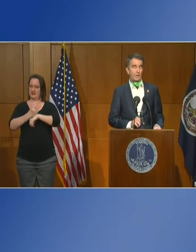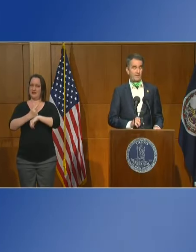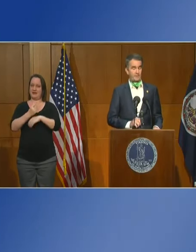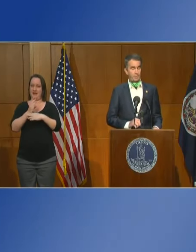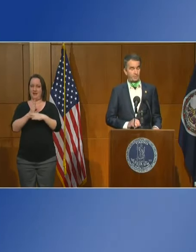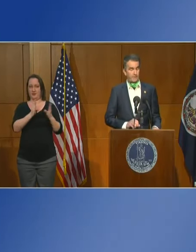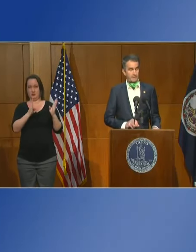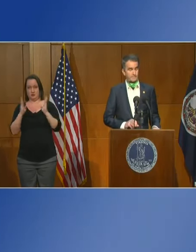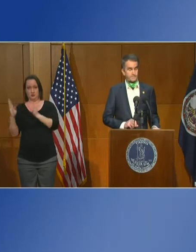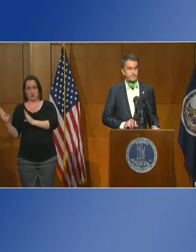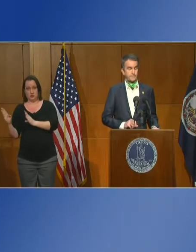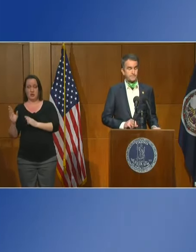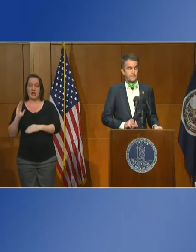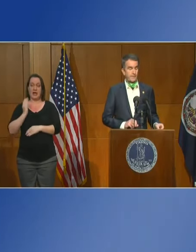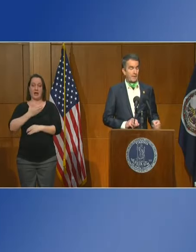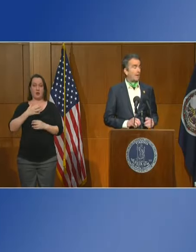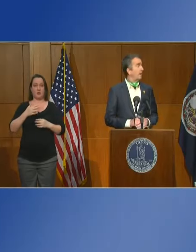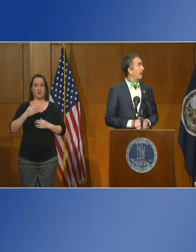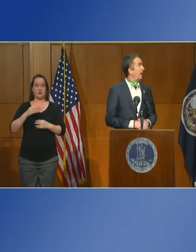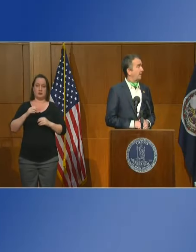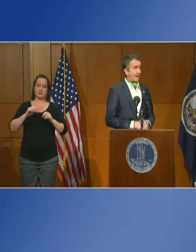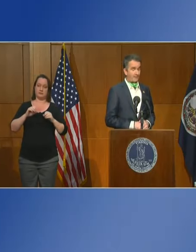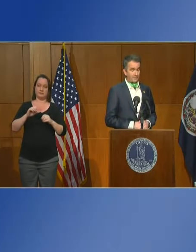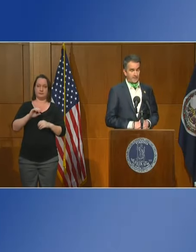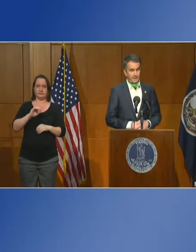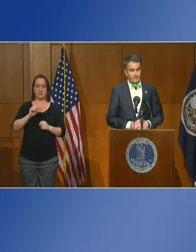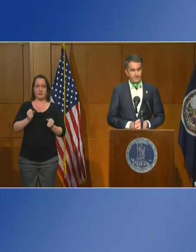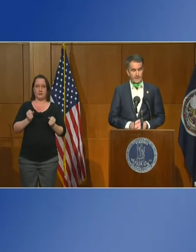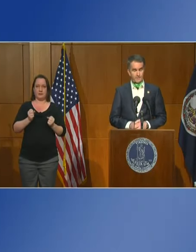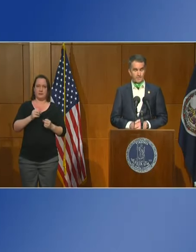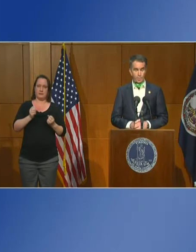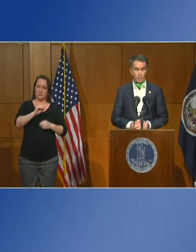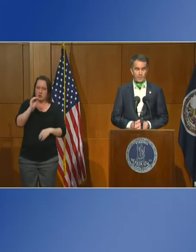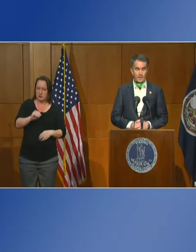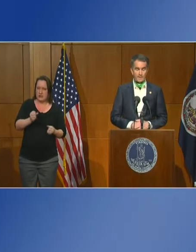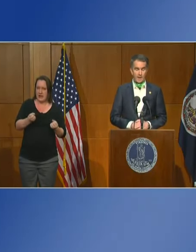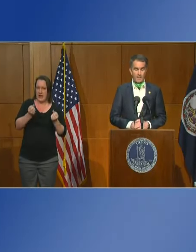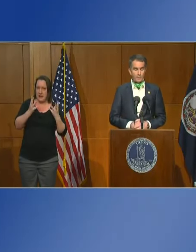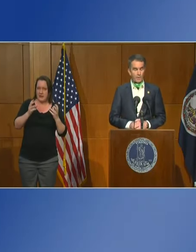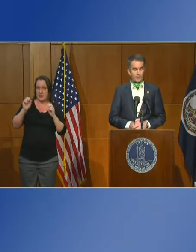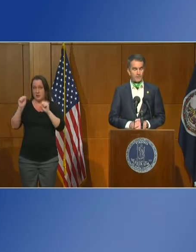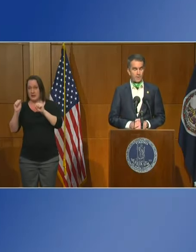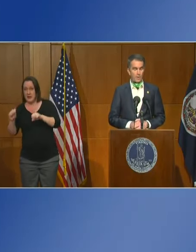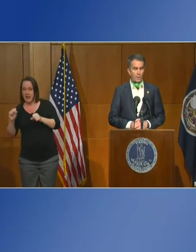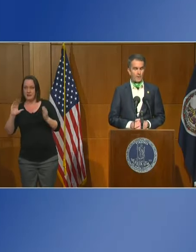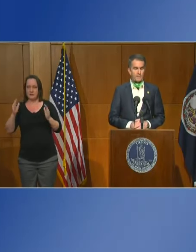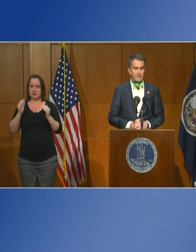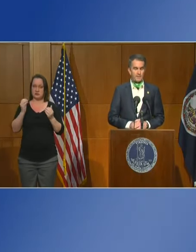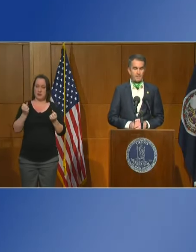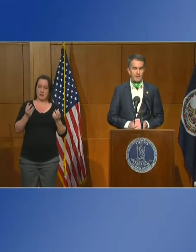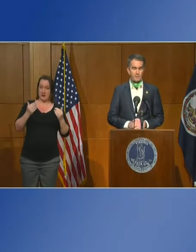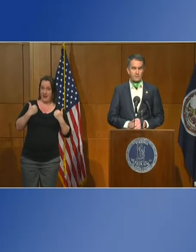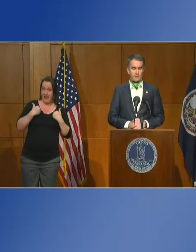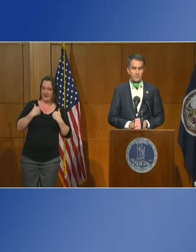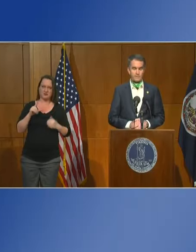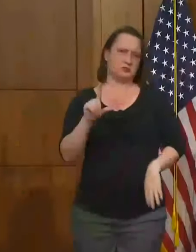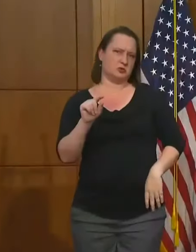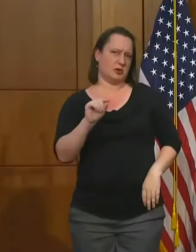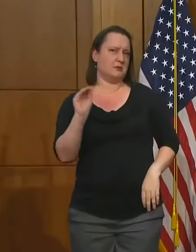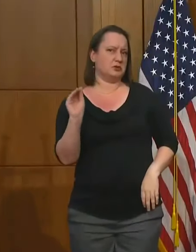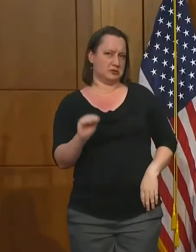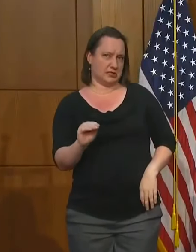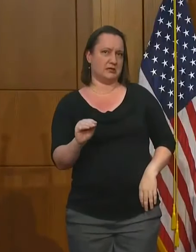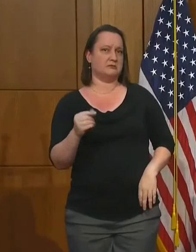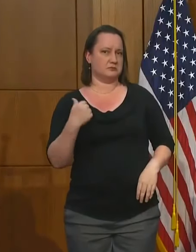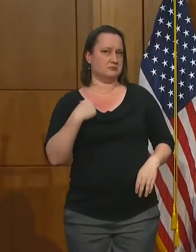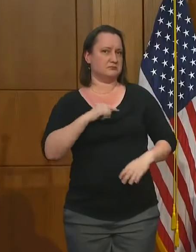about 20%. As I've said, it's important that the Commonwealth as a whole can meet the metrics that we've laid